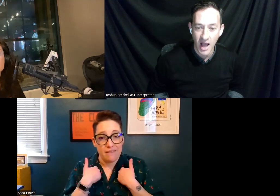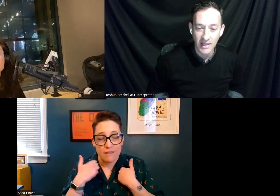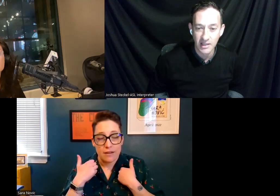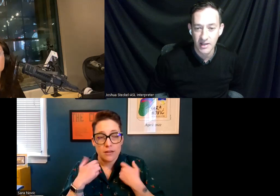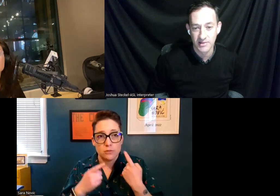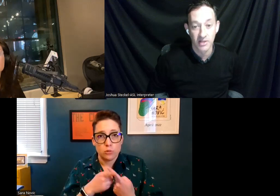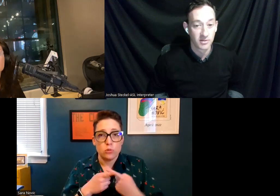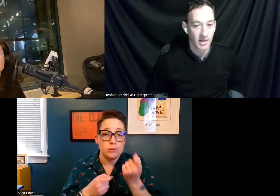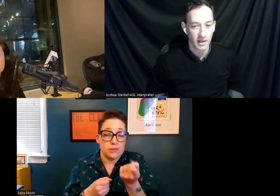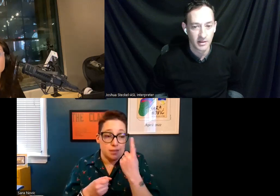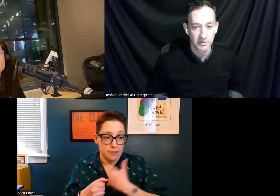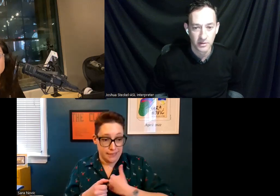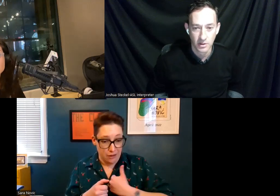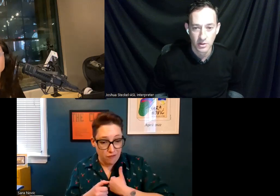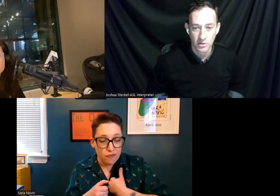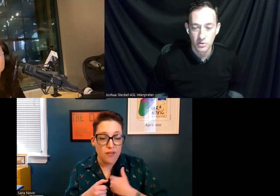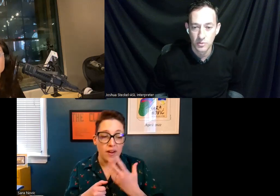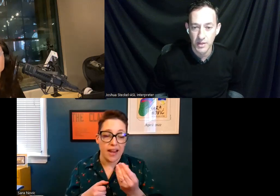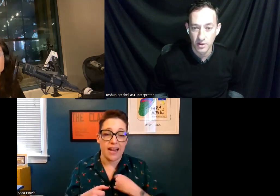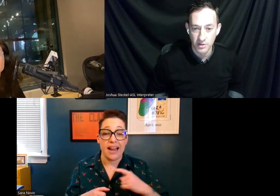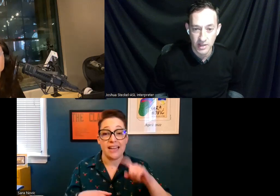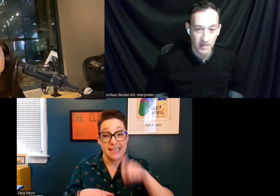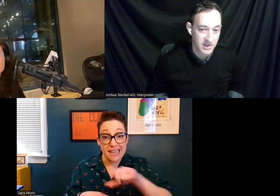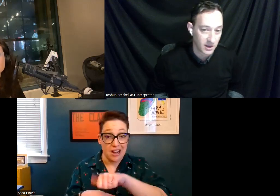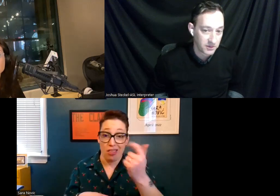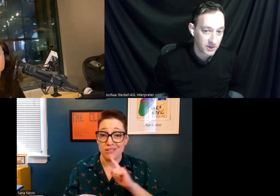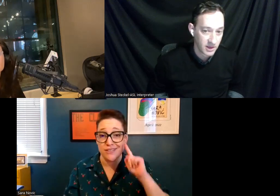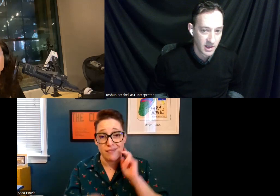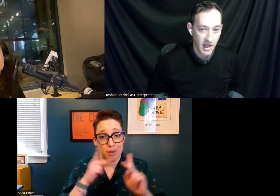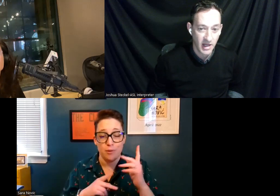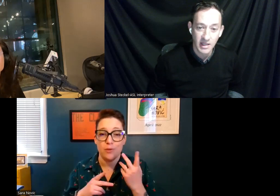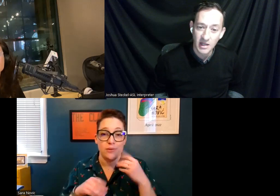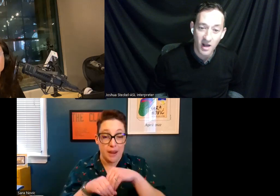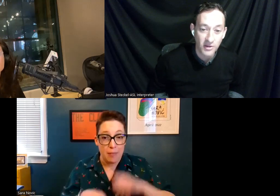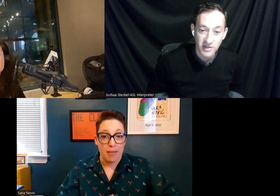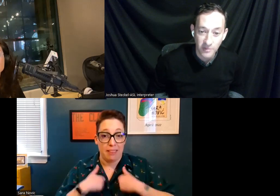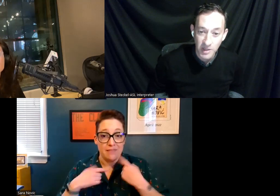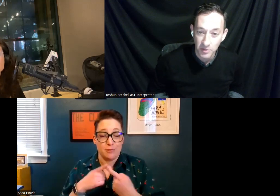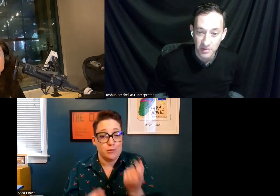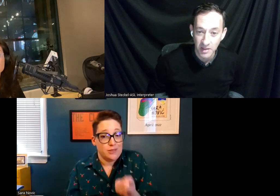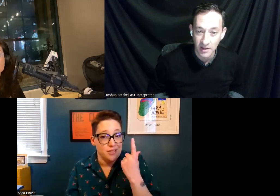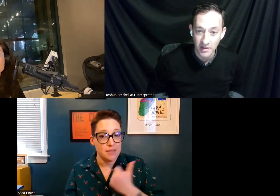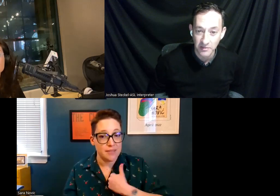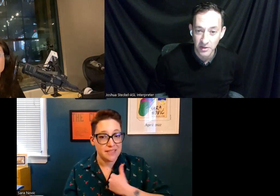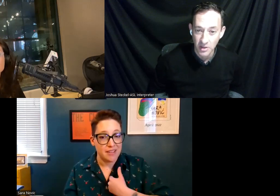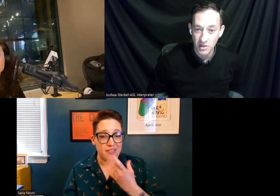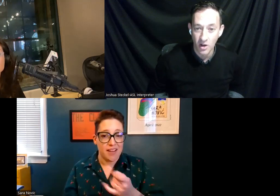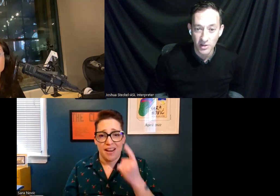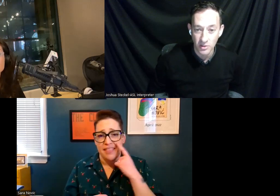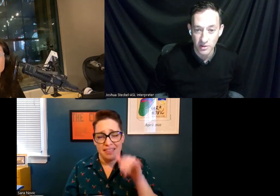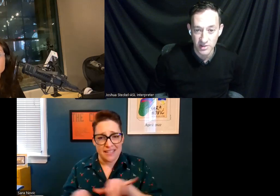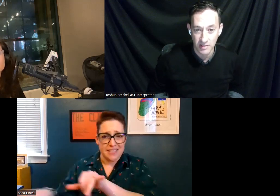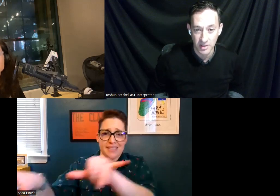I needed ASL in my life to better understand myself, and I needed other deaf people in my life to